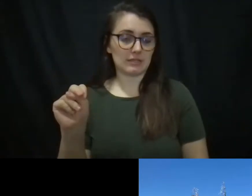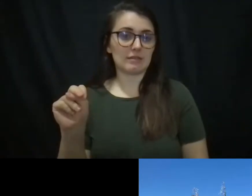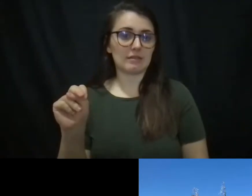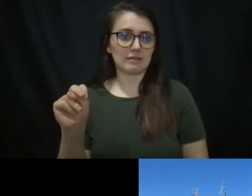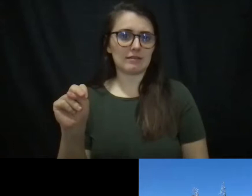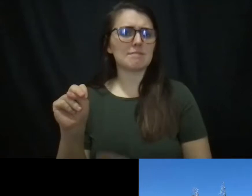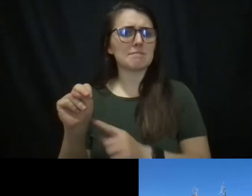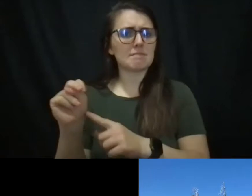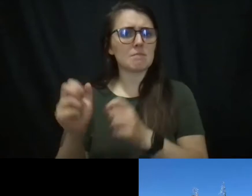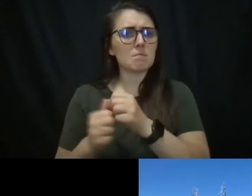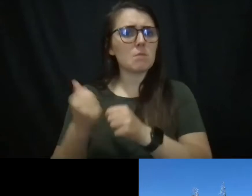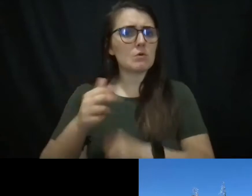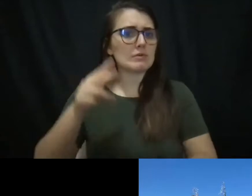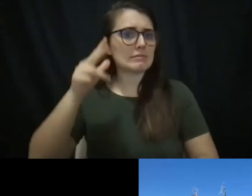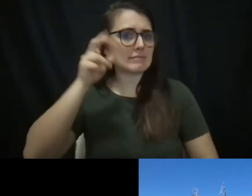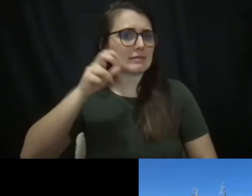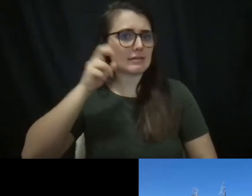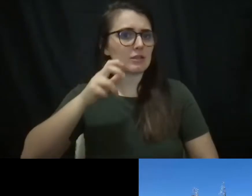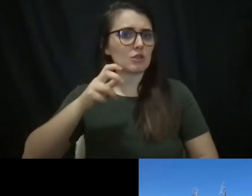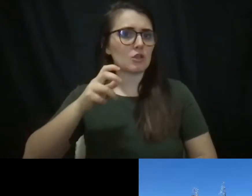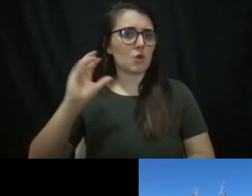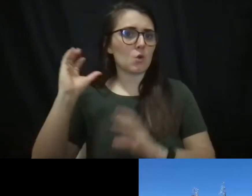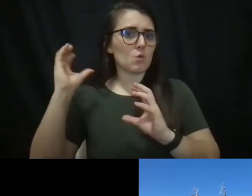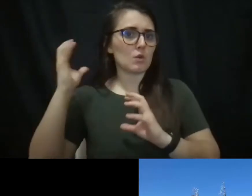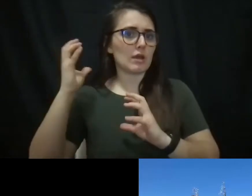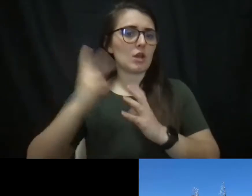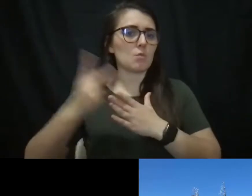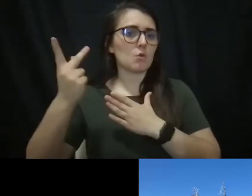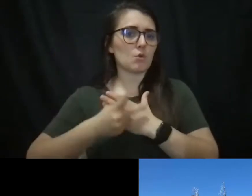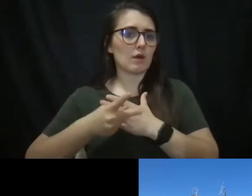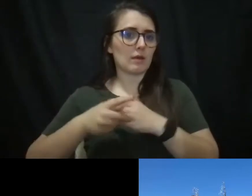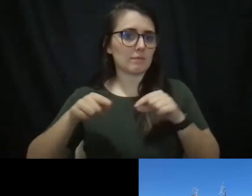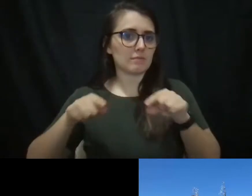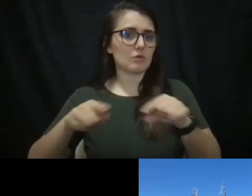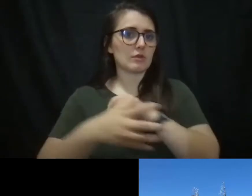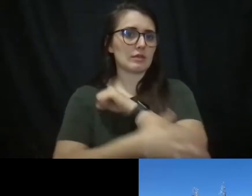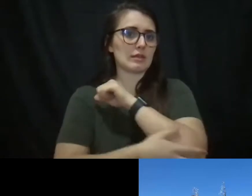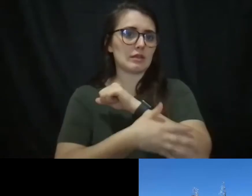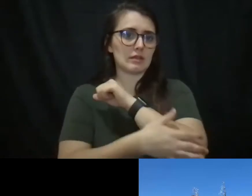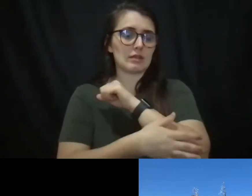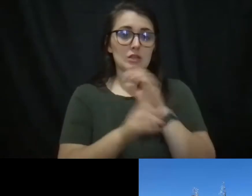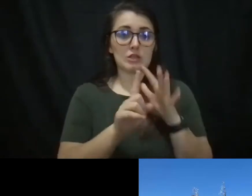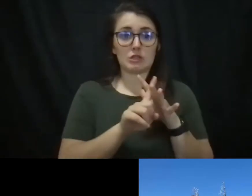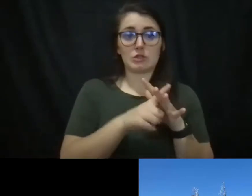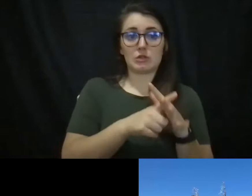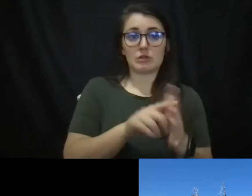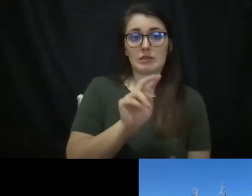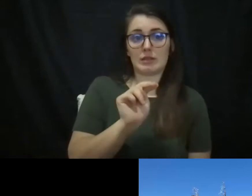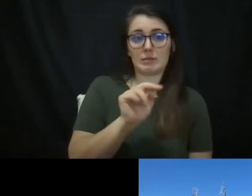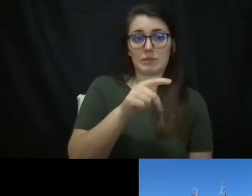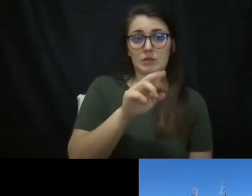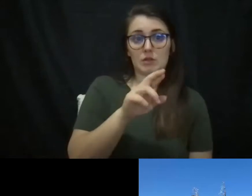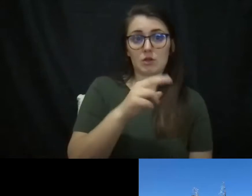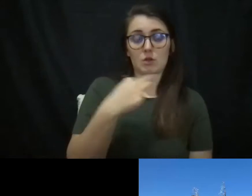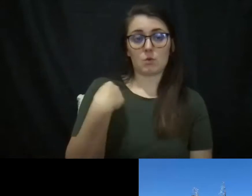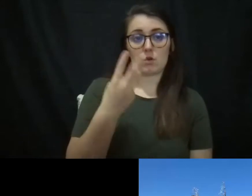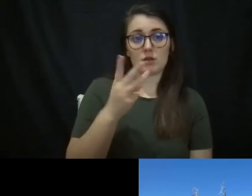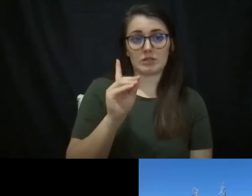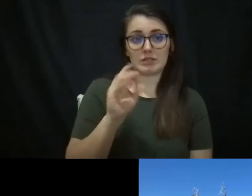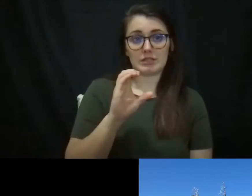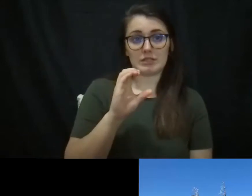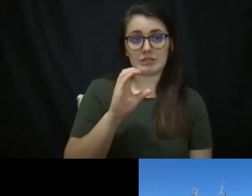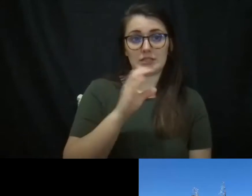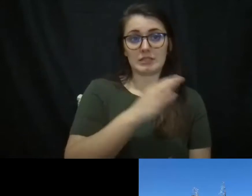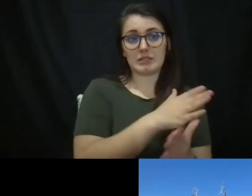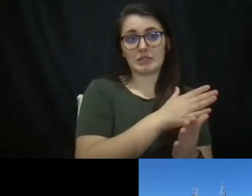the most listened to radio program in the country. It originates from NPR in Washington, D.C., and goes